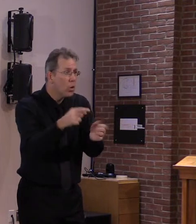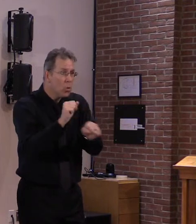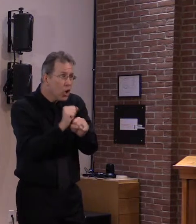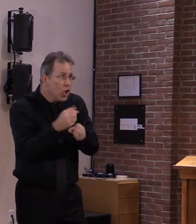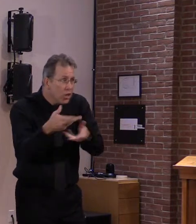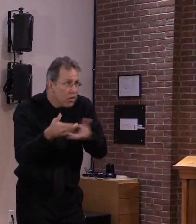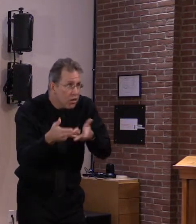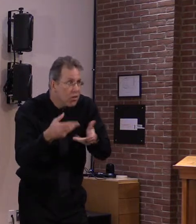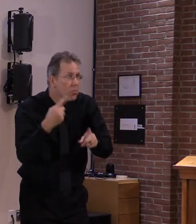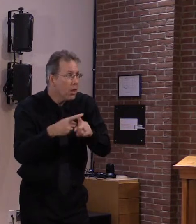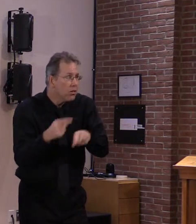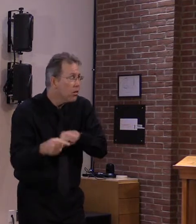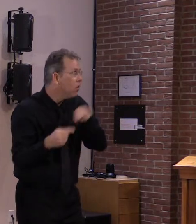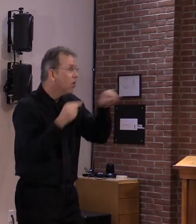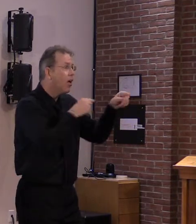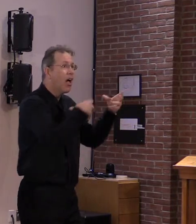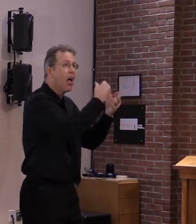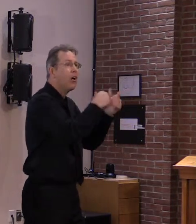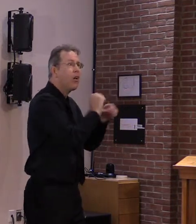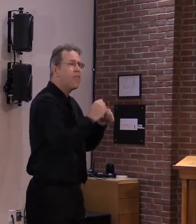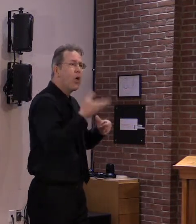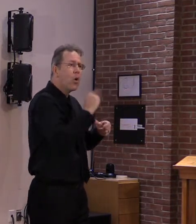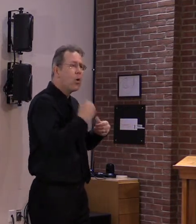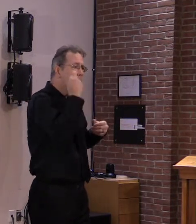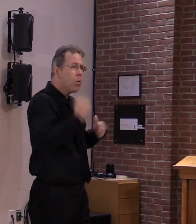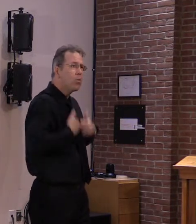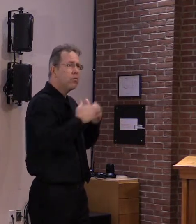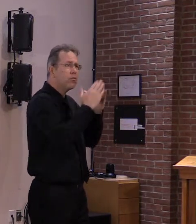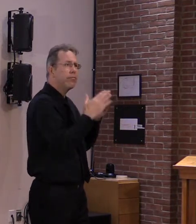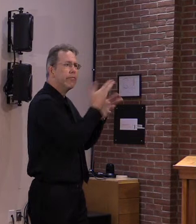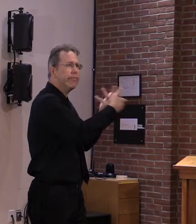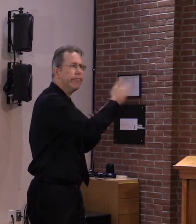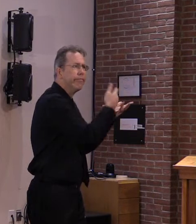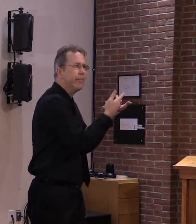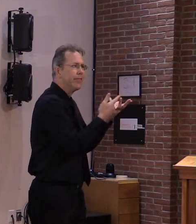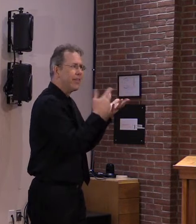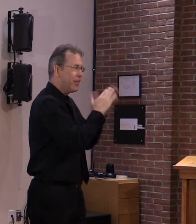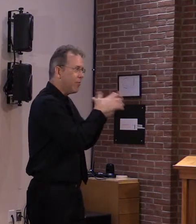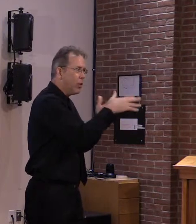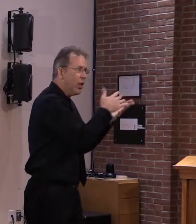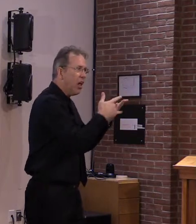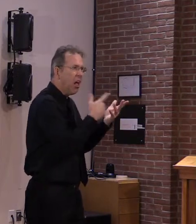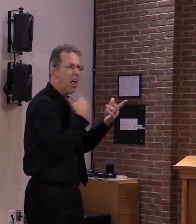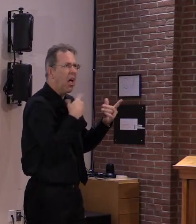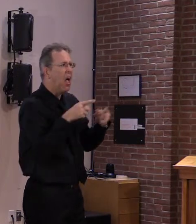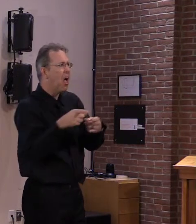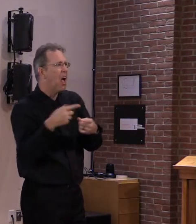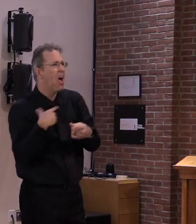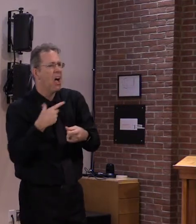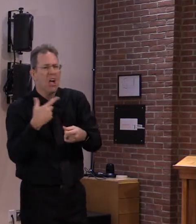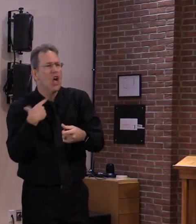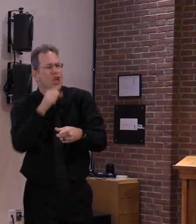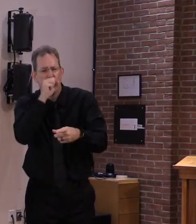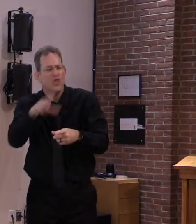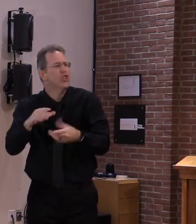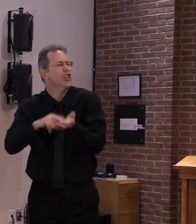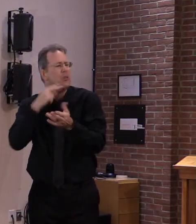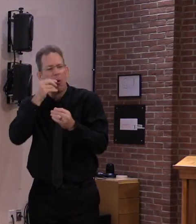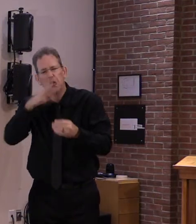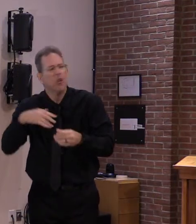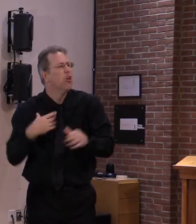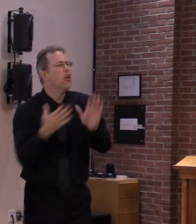was 1.24%. That literally means a little more than 1 in